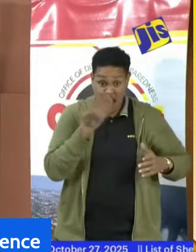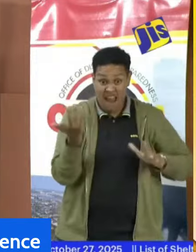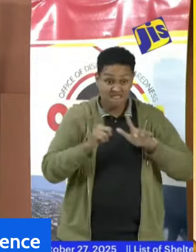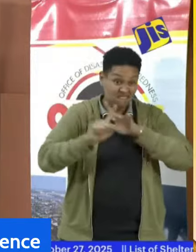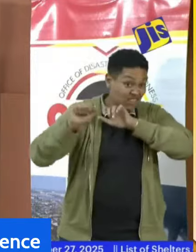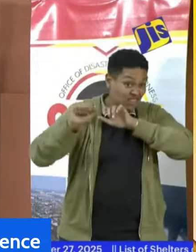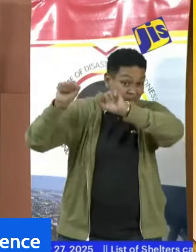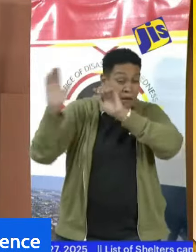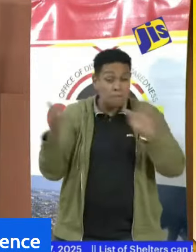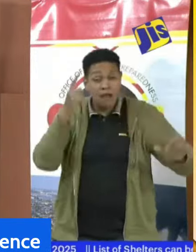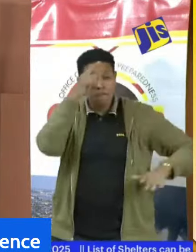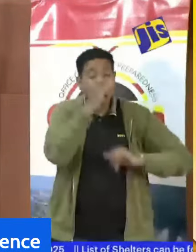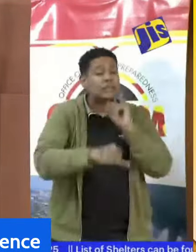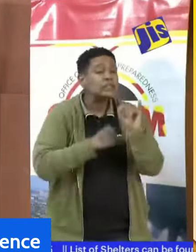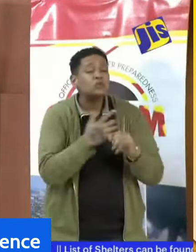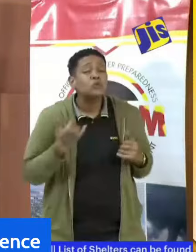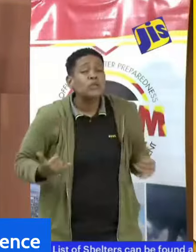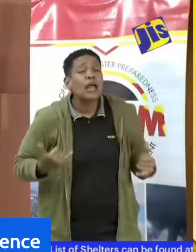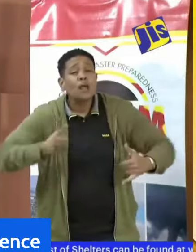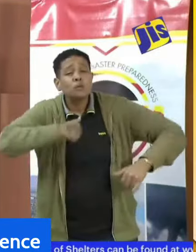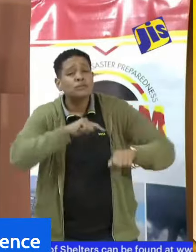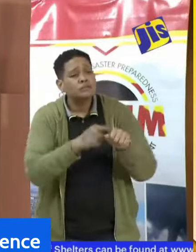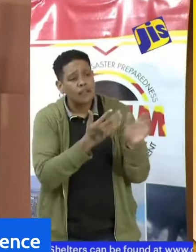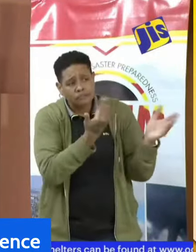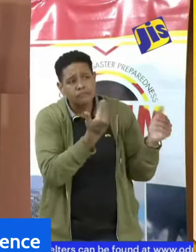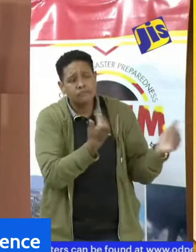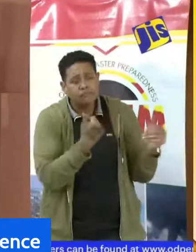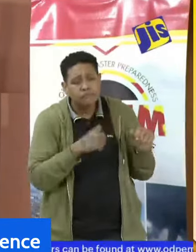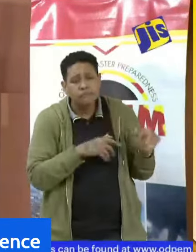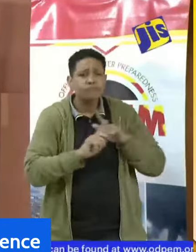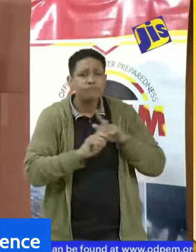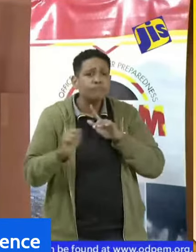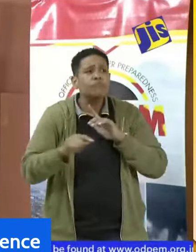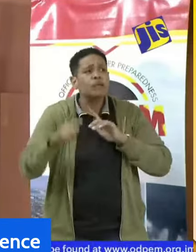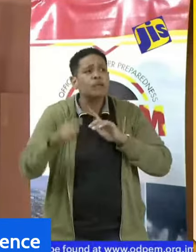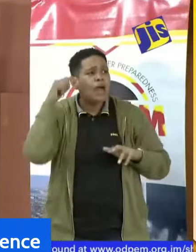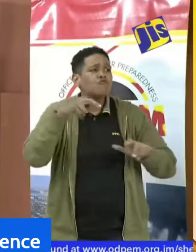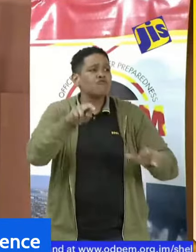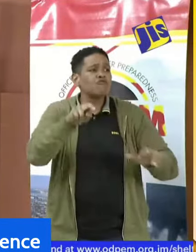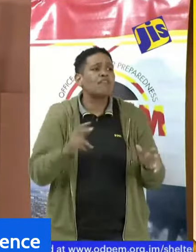institutions. So today we started some evacuation efforts out of Black River.